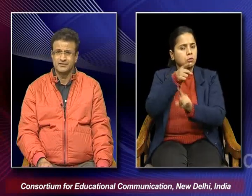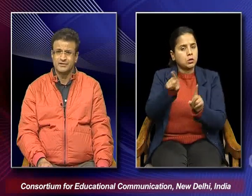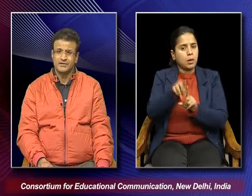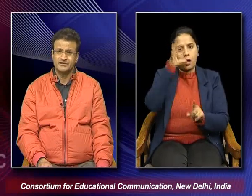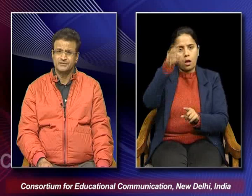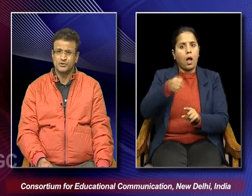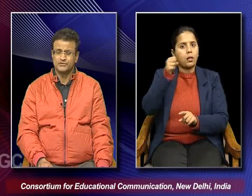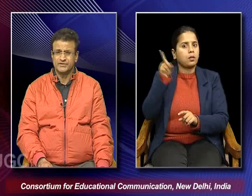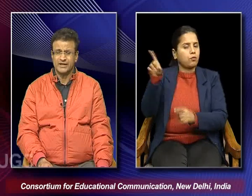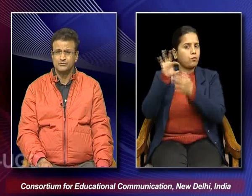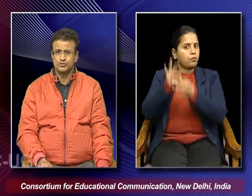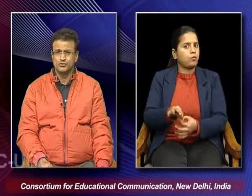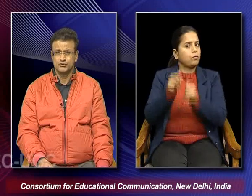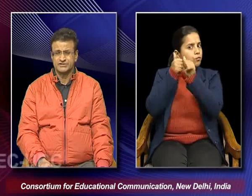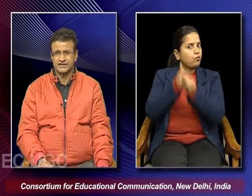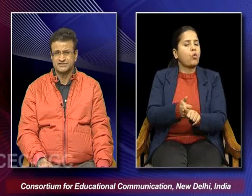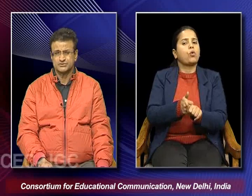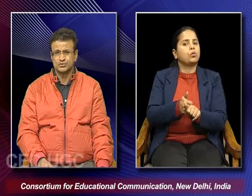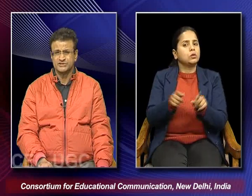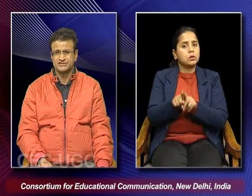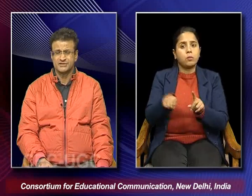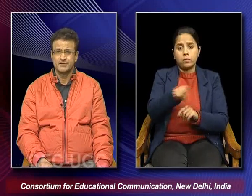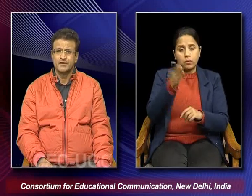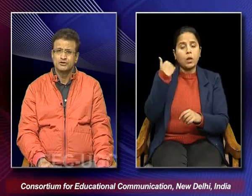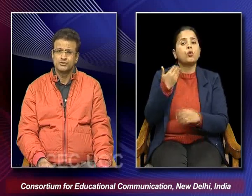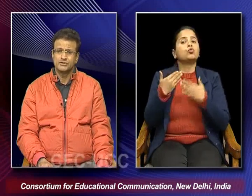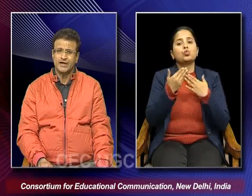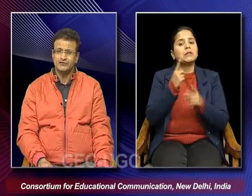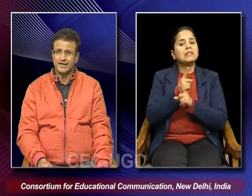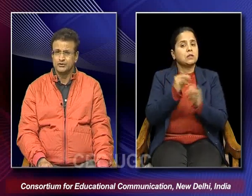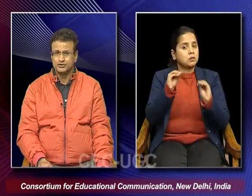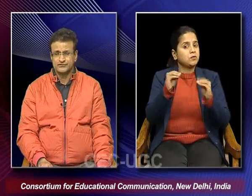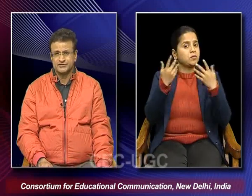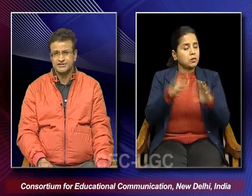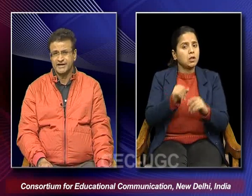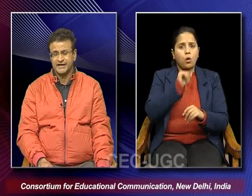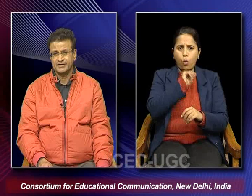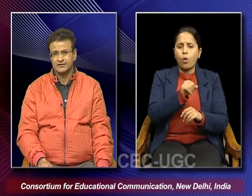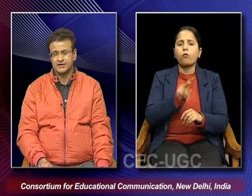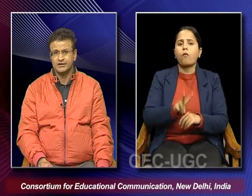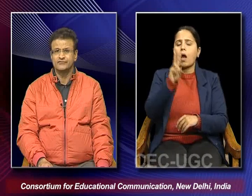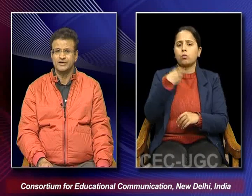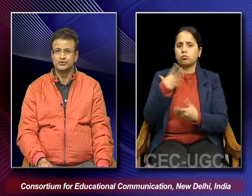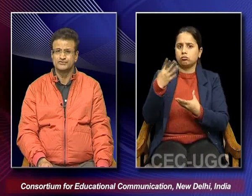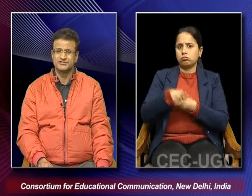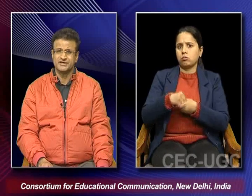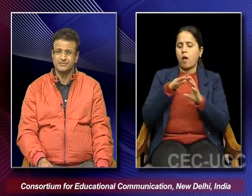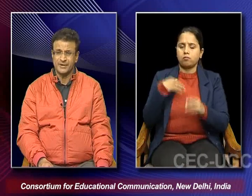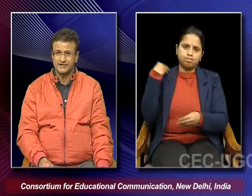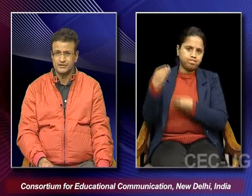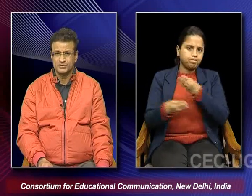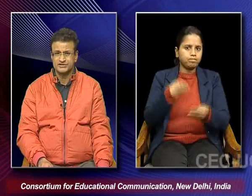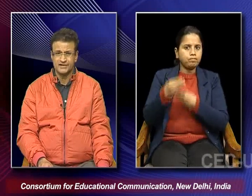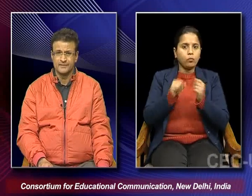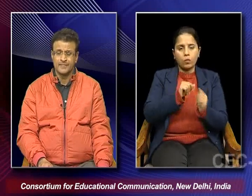Gandhian at that point of a time, who was an ex-school teacher. So the kind of values which he had, and the kind of values which he had